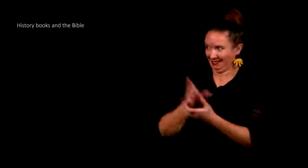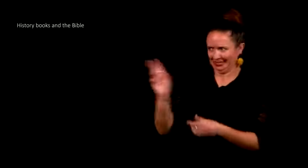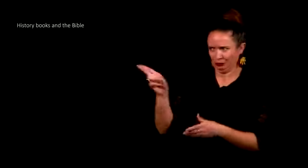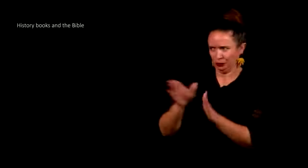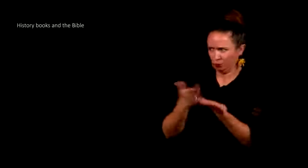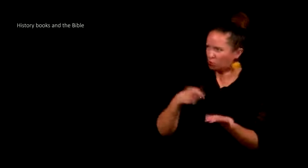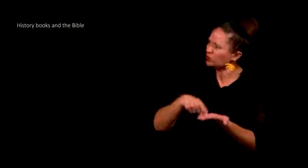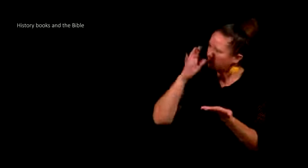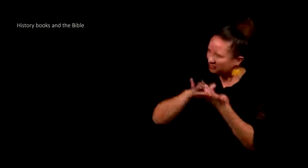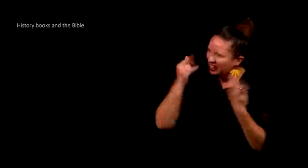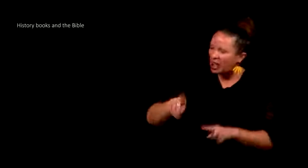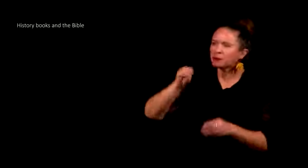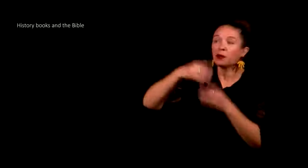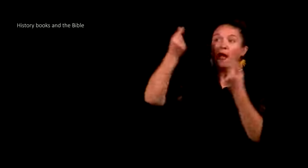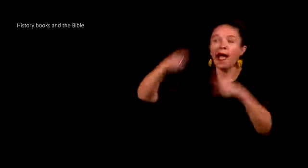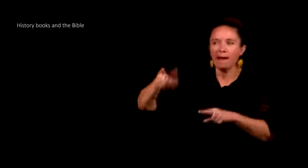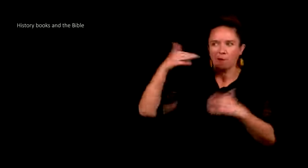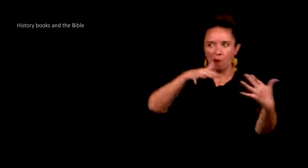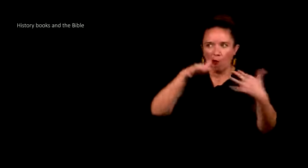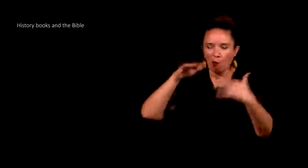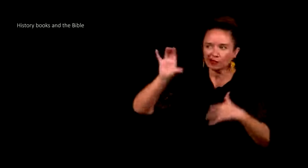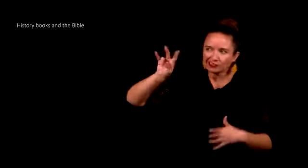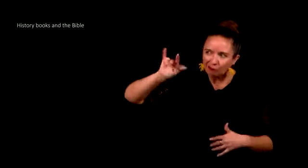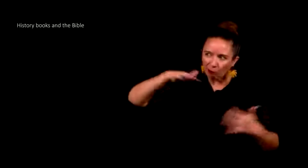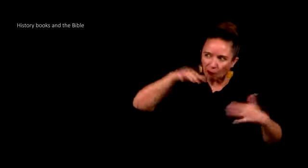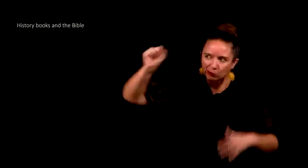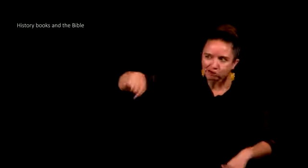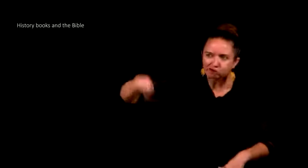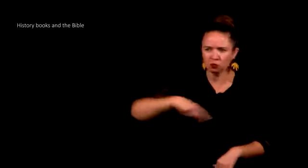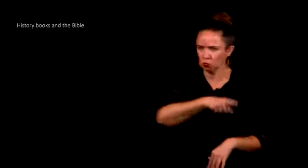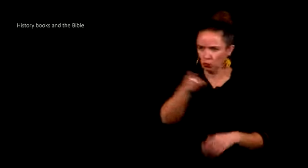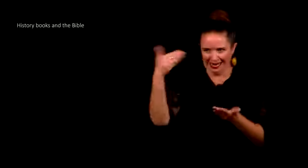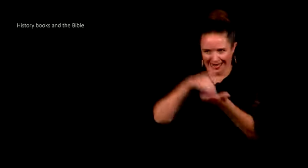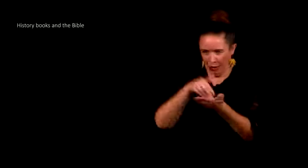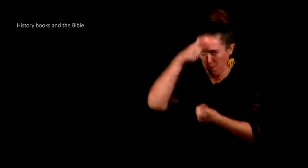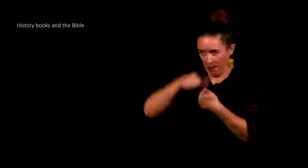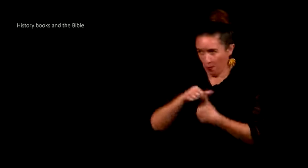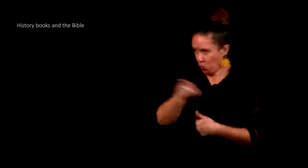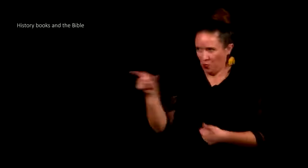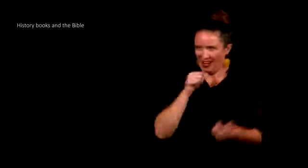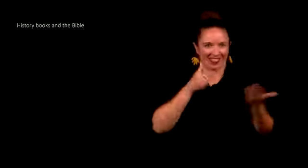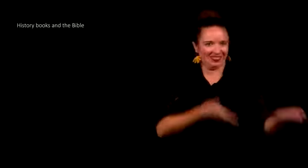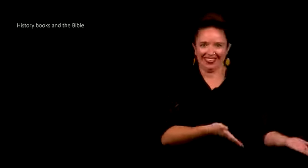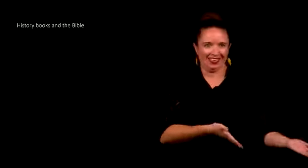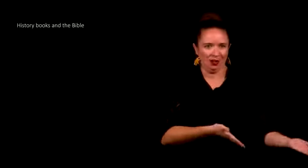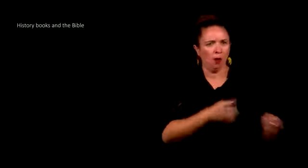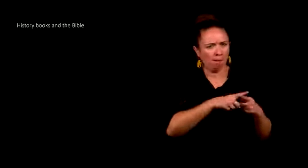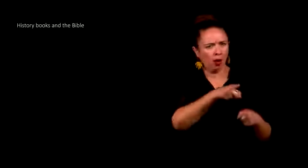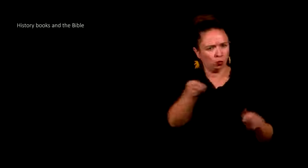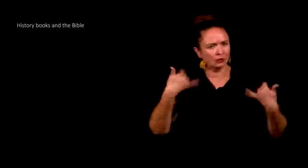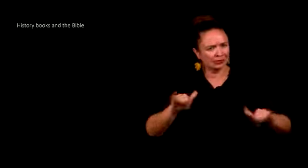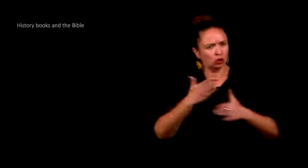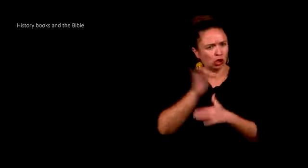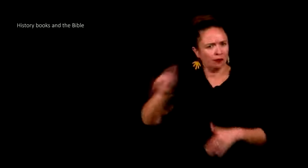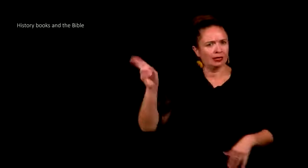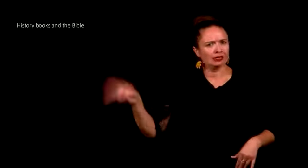these stories and we believe history and, you know, we say, oh, yes, this is Civil War. This is this history.